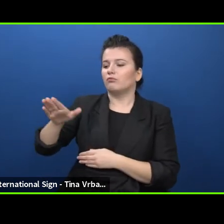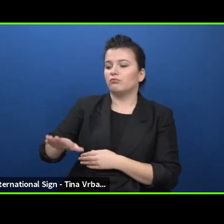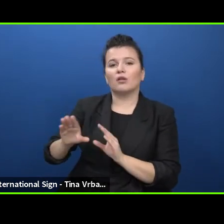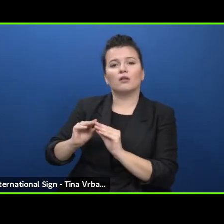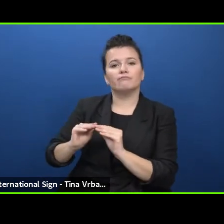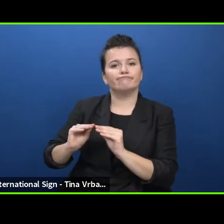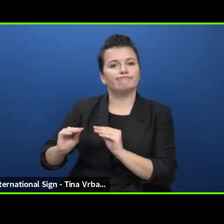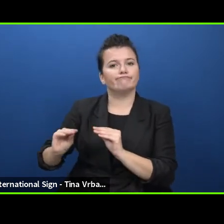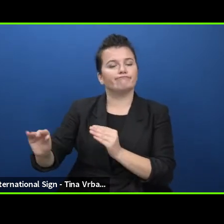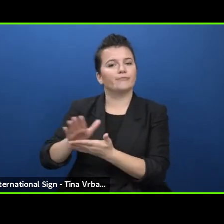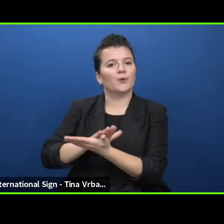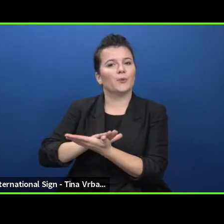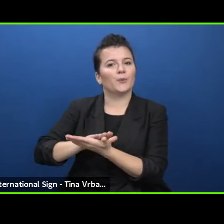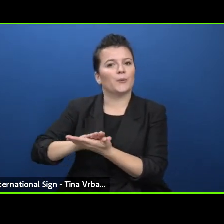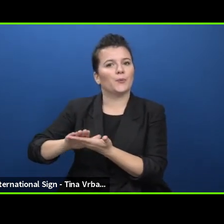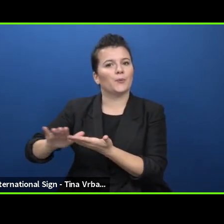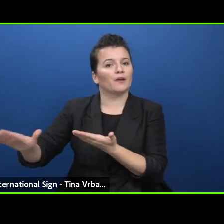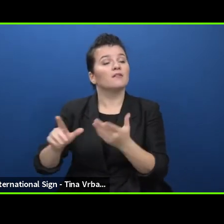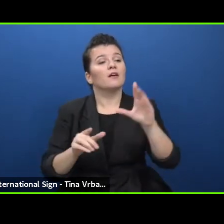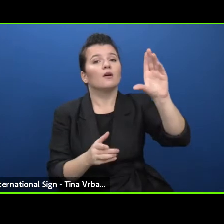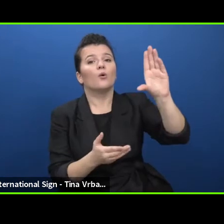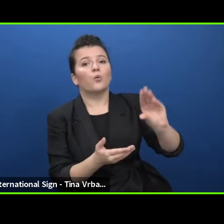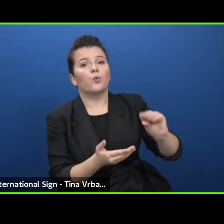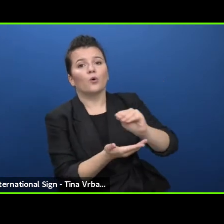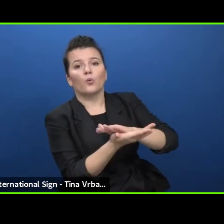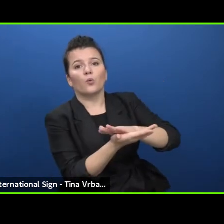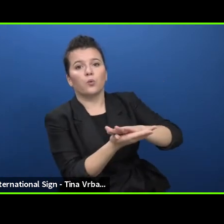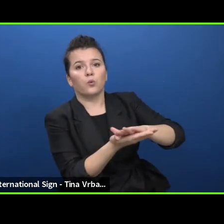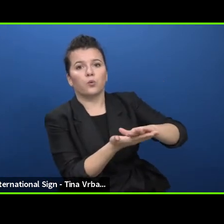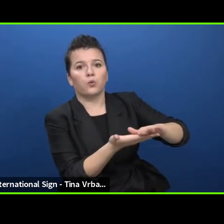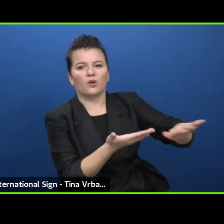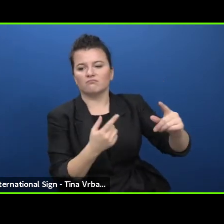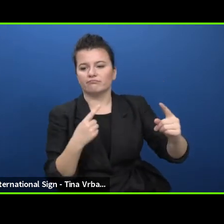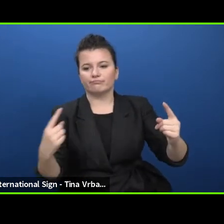beyond the frontier of their private conquered territories.